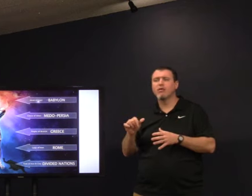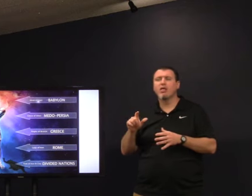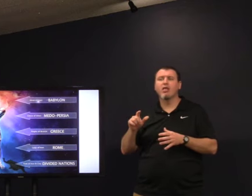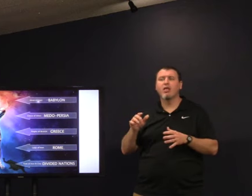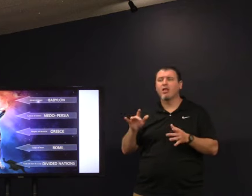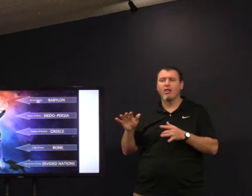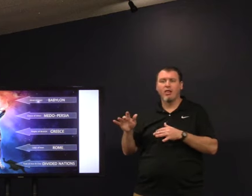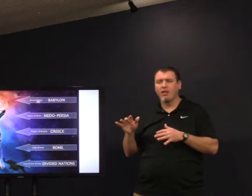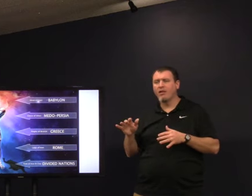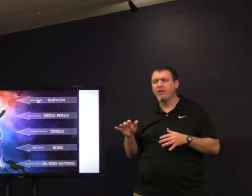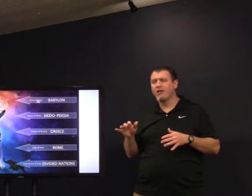Do we have different communities?